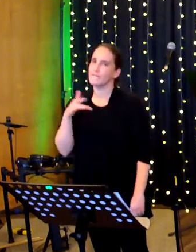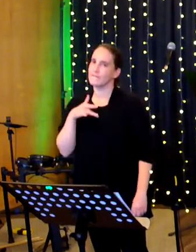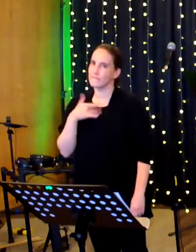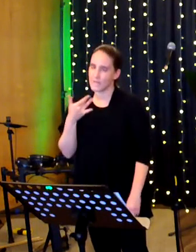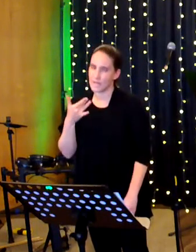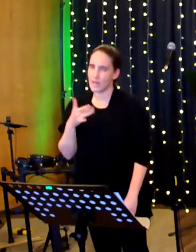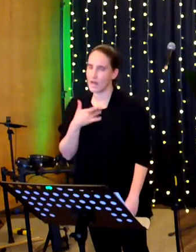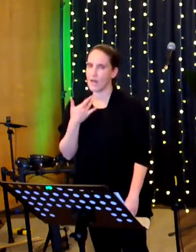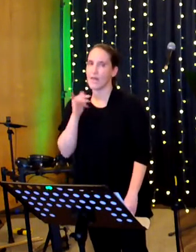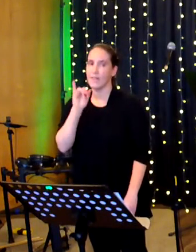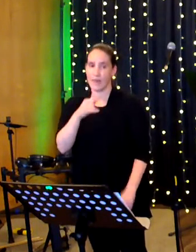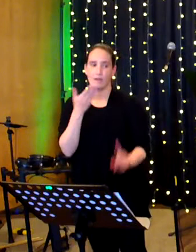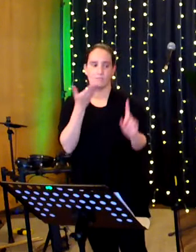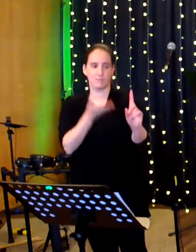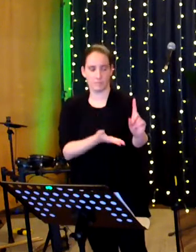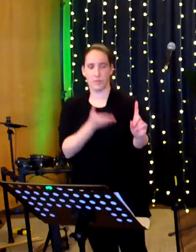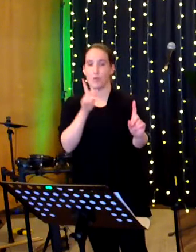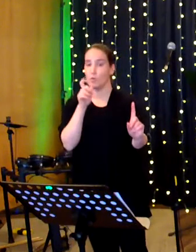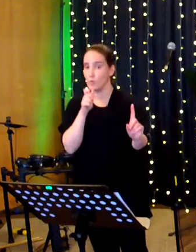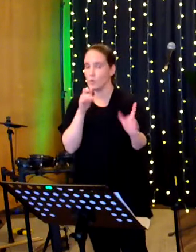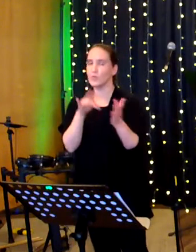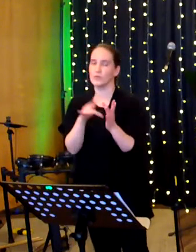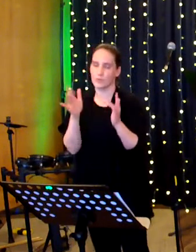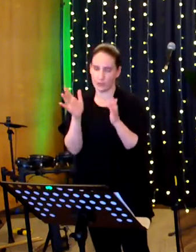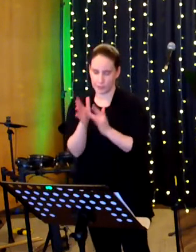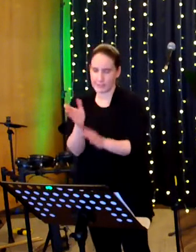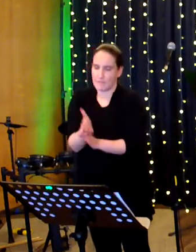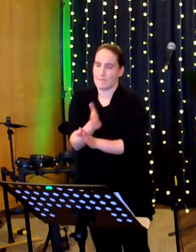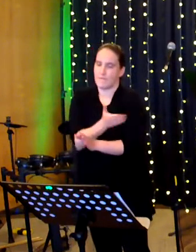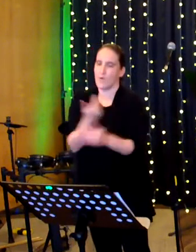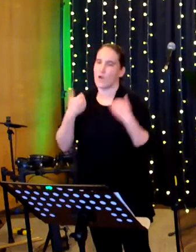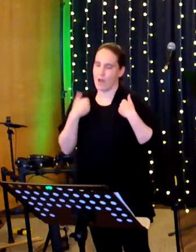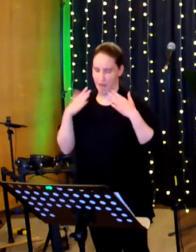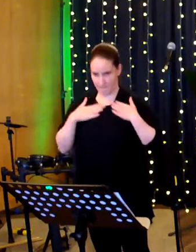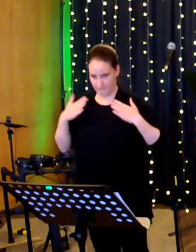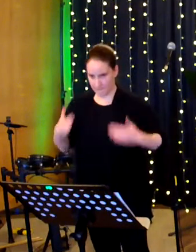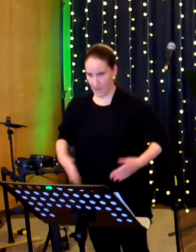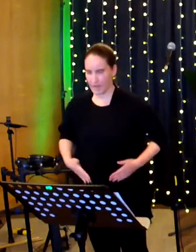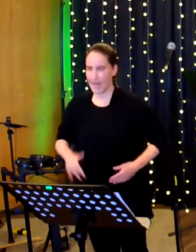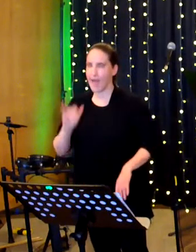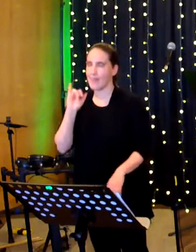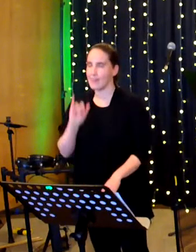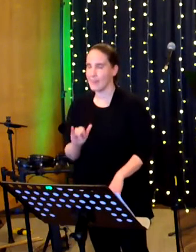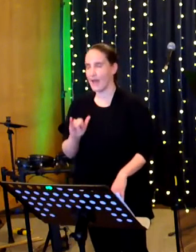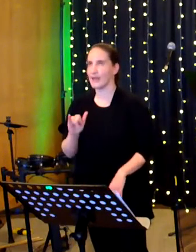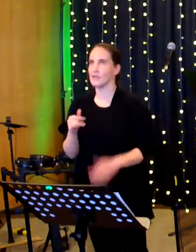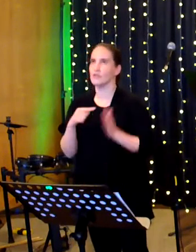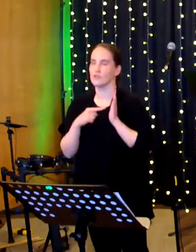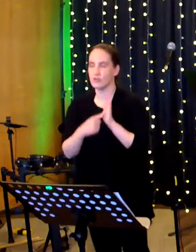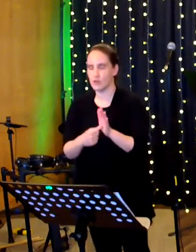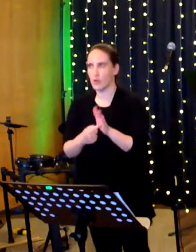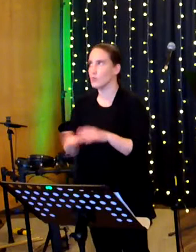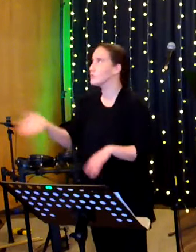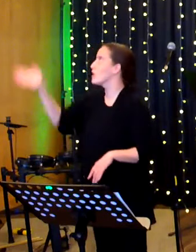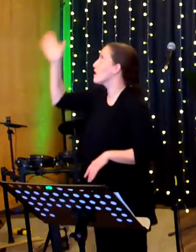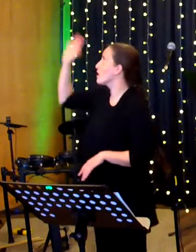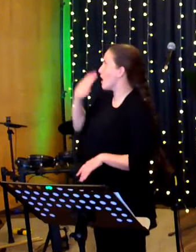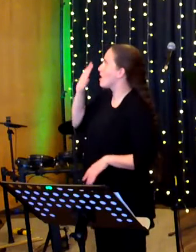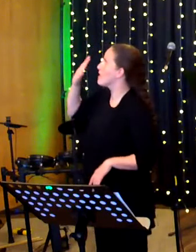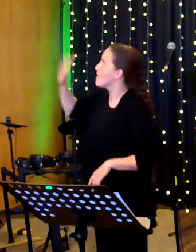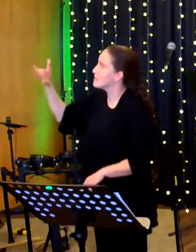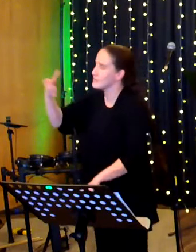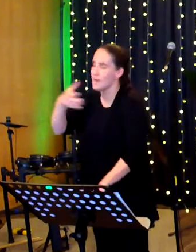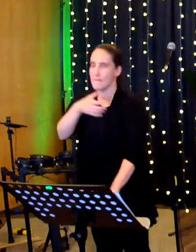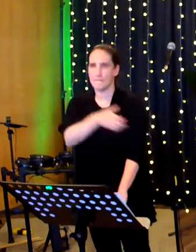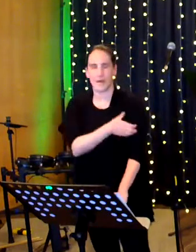that is the power of God. The power of God that no matter how big or strong you are, the strongest of men